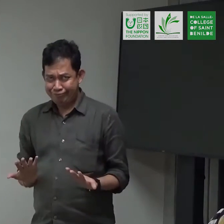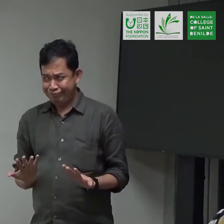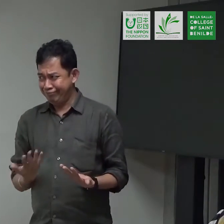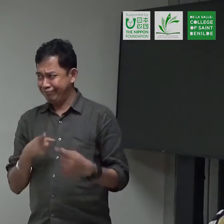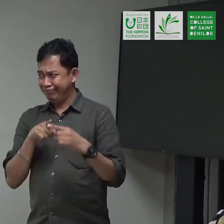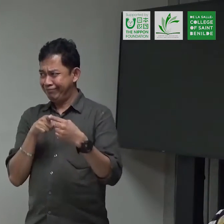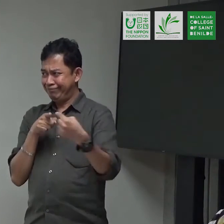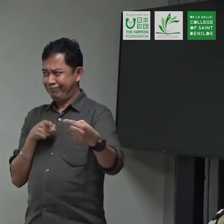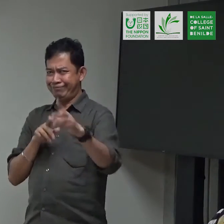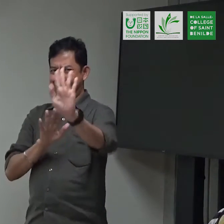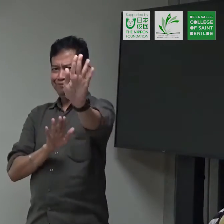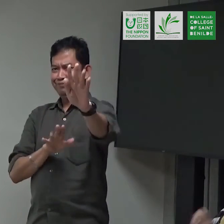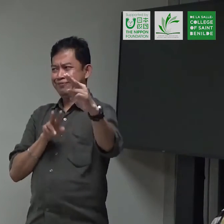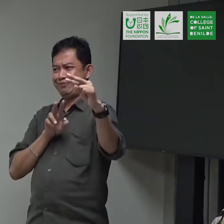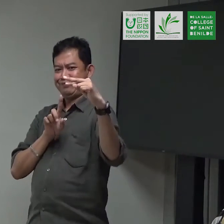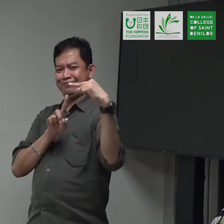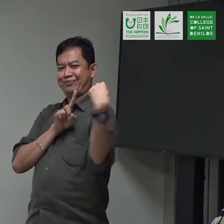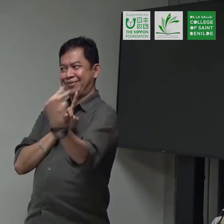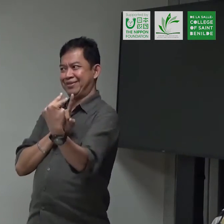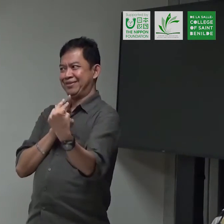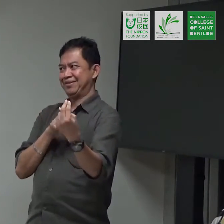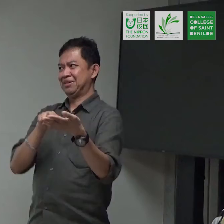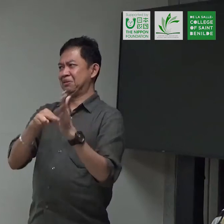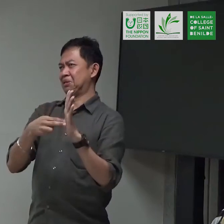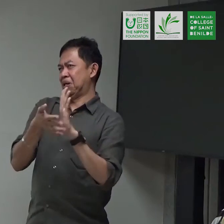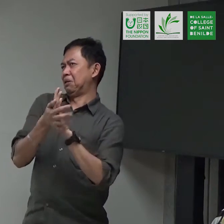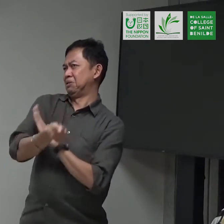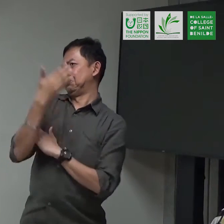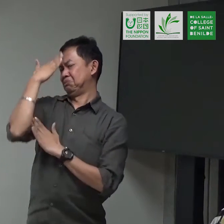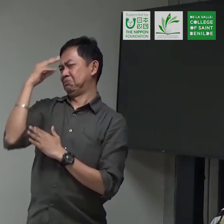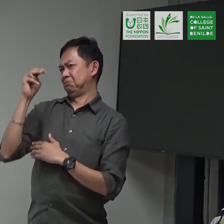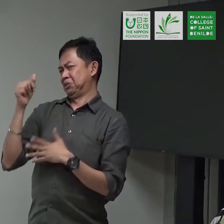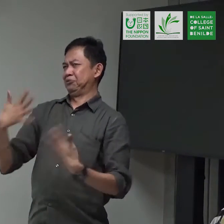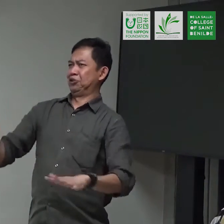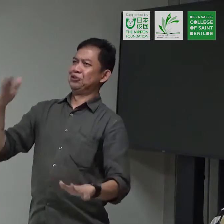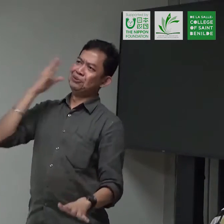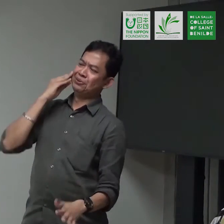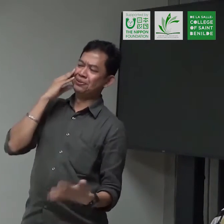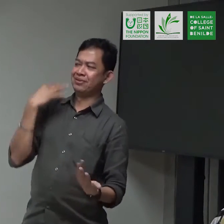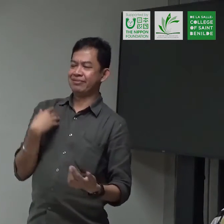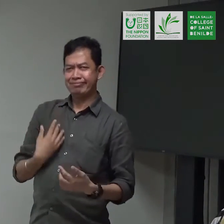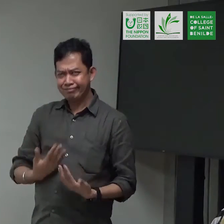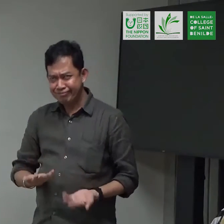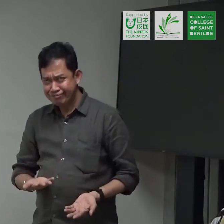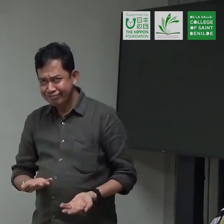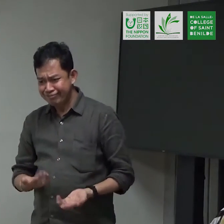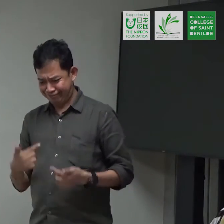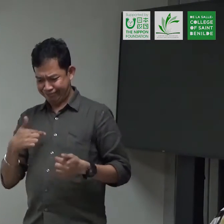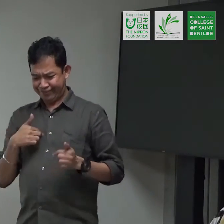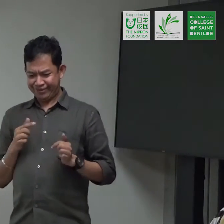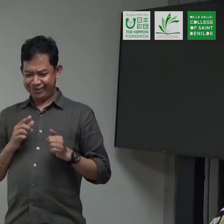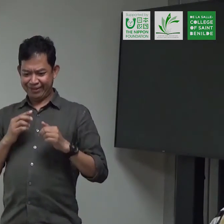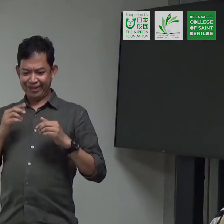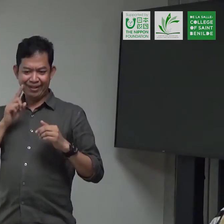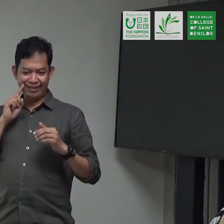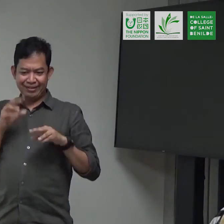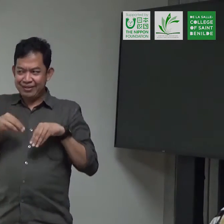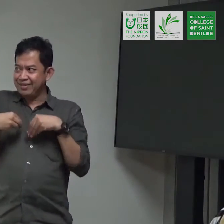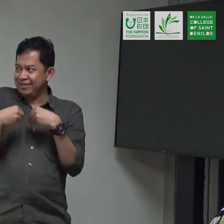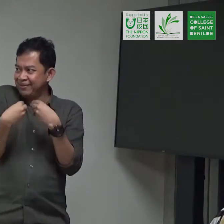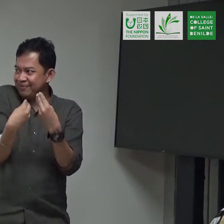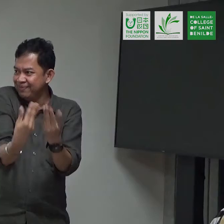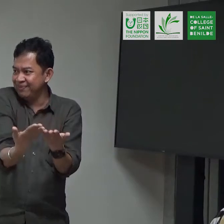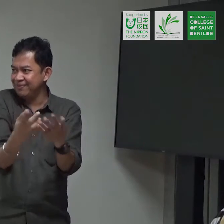And then there's responsibilities and there's the girls. They have the different perspective. That's very good.